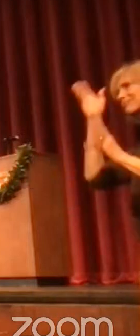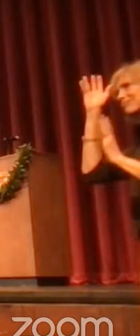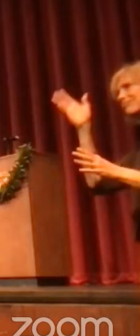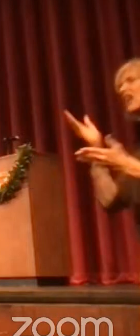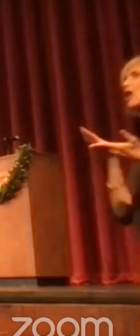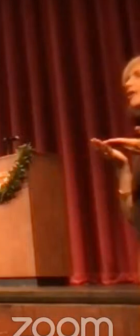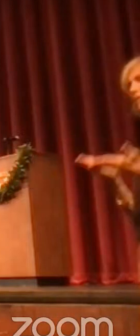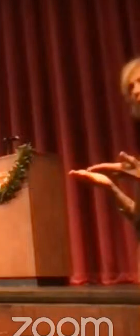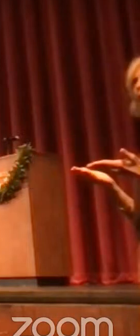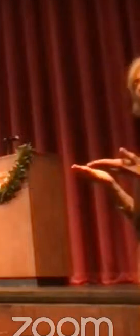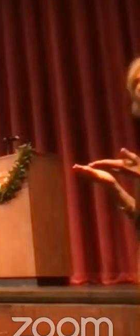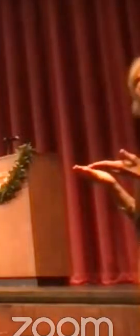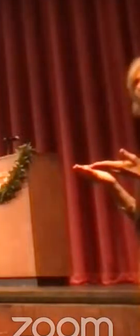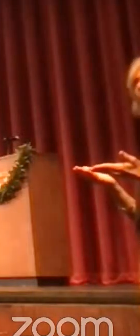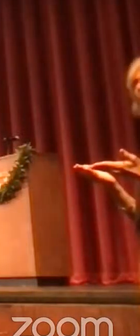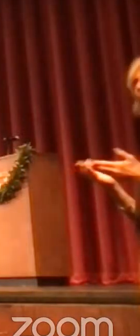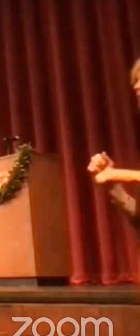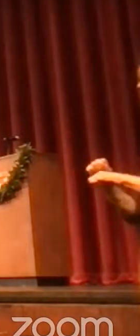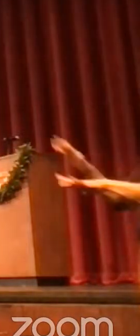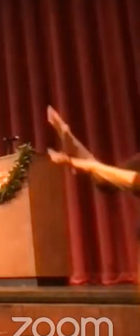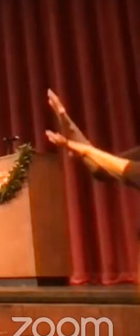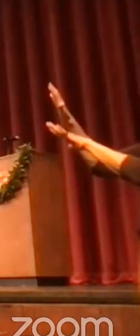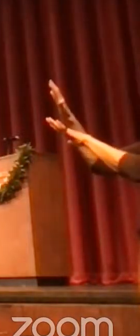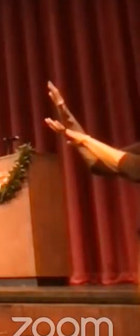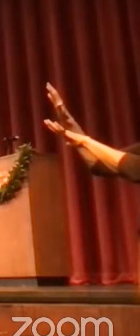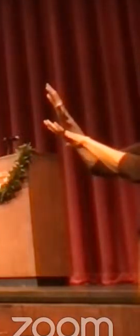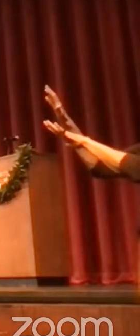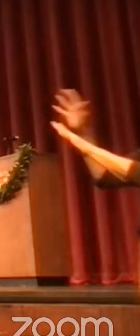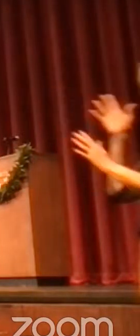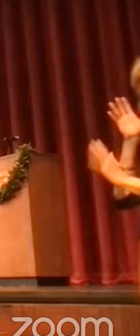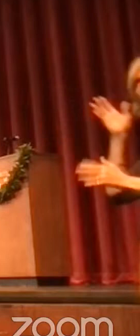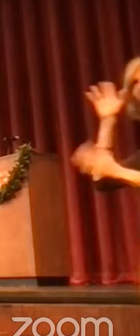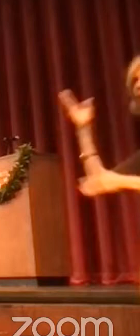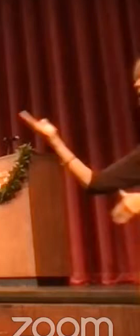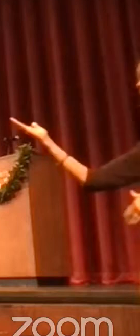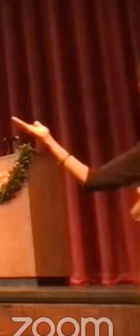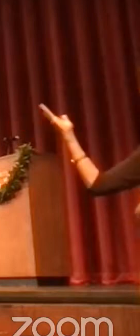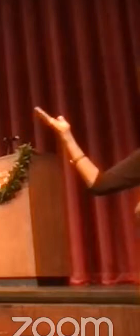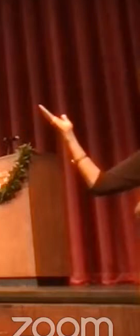there, right? The mauna, right? Our kupuna are there.